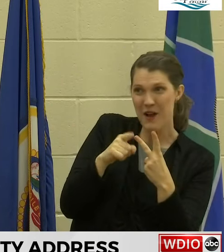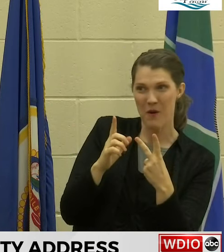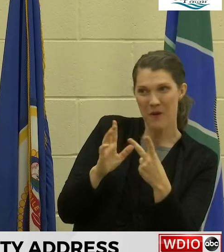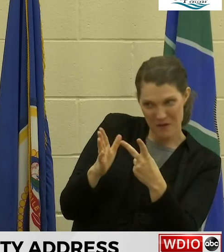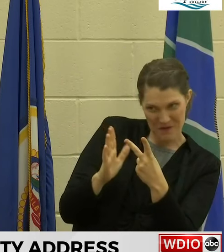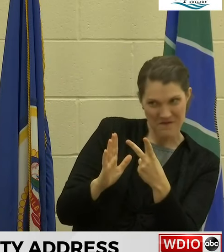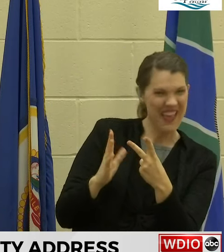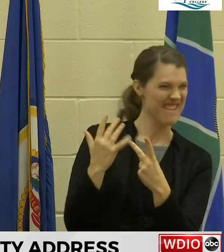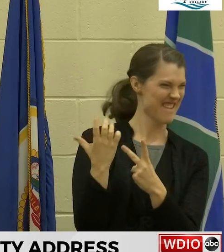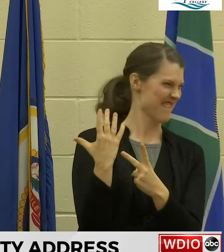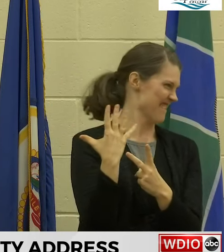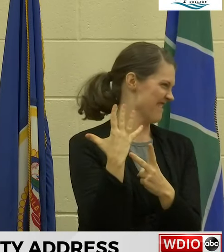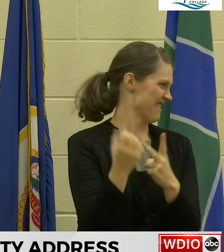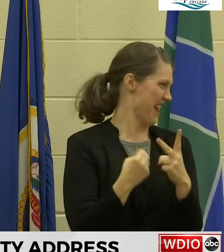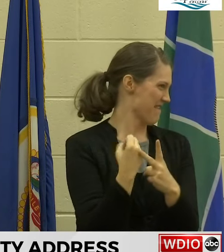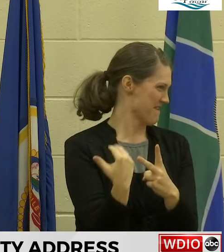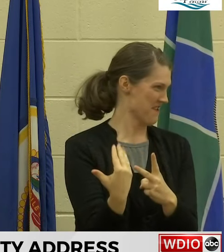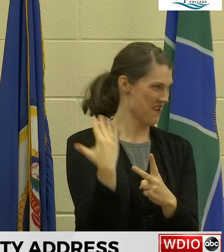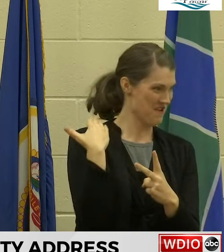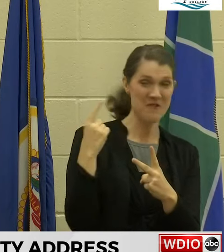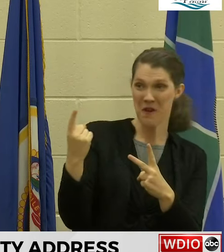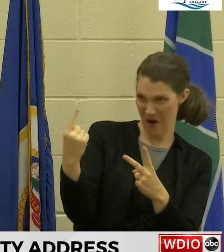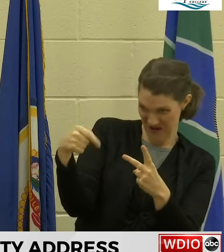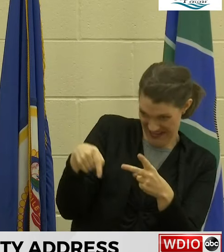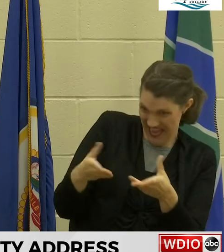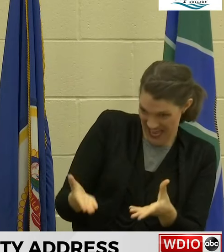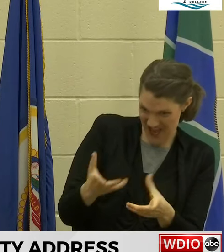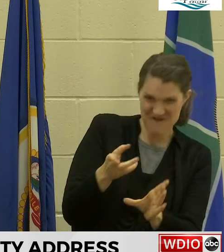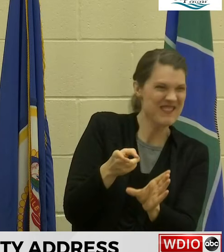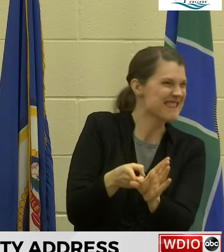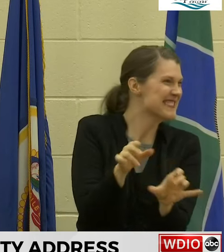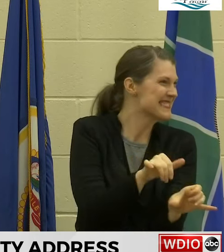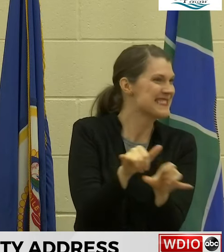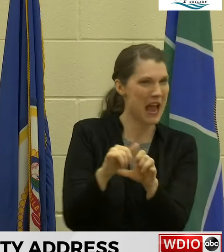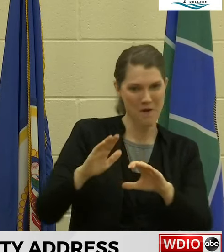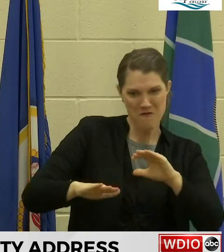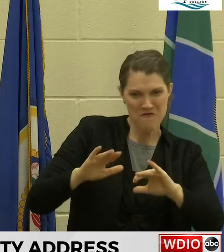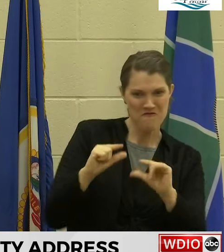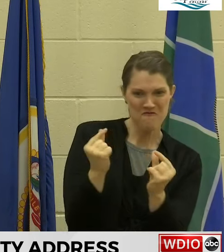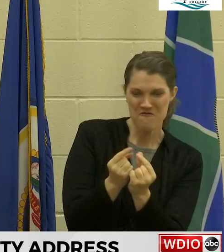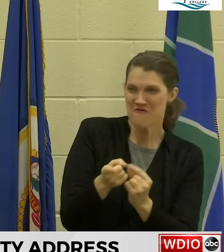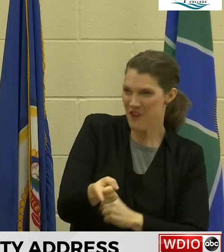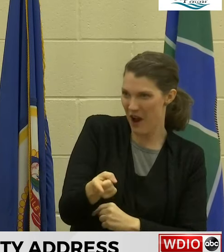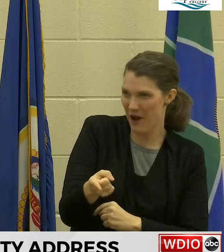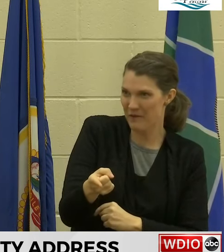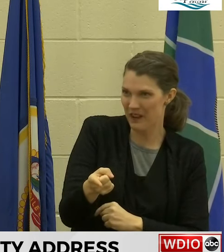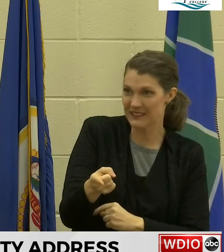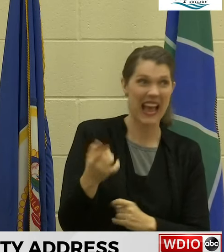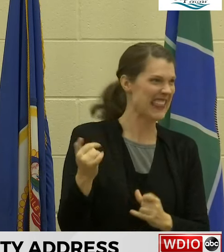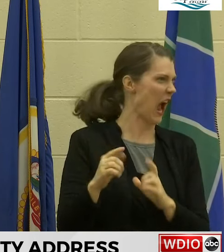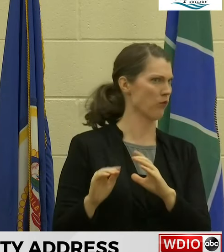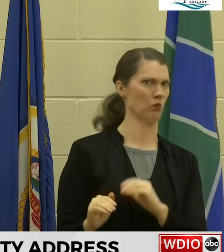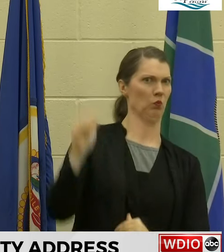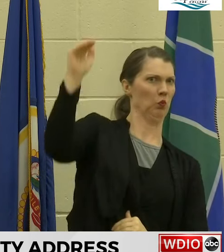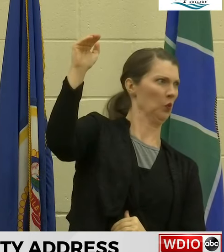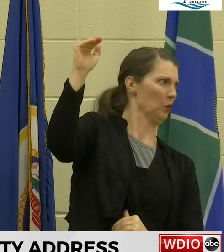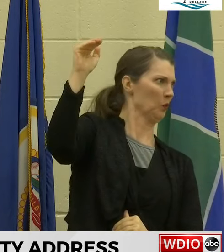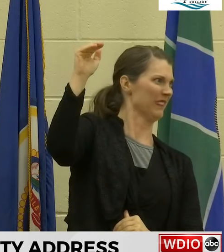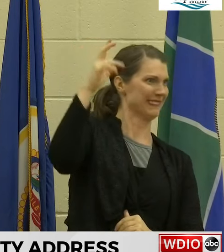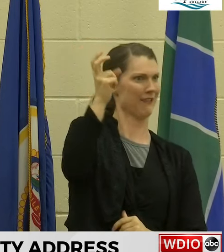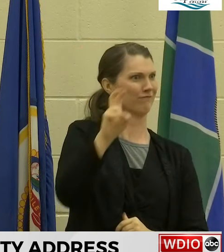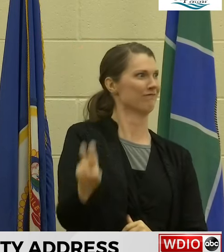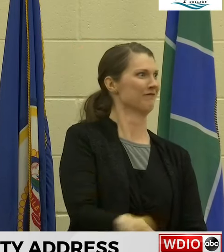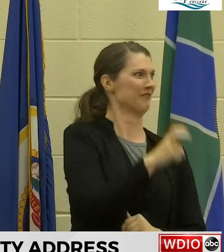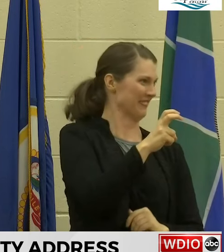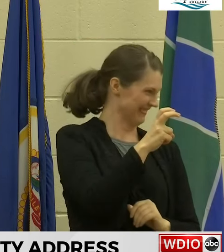we heard from earlier tonight, back when he went to school here. That was 5 years and a foot and a half ago.